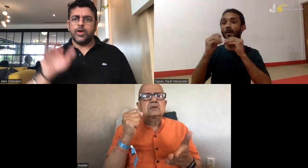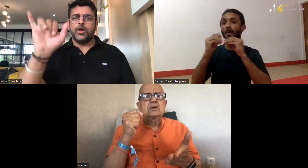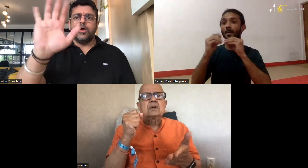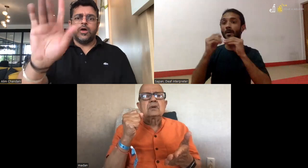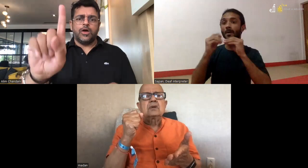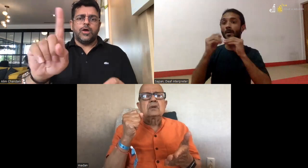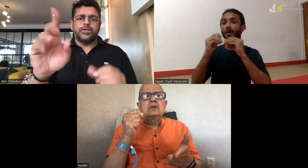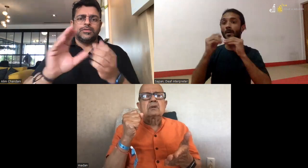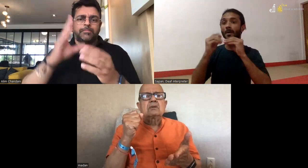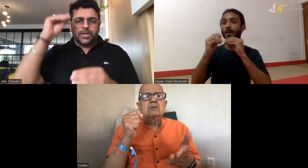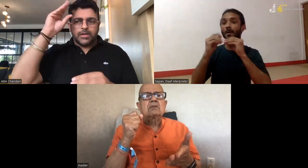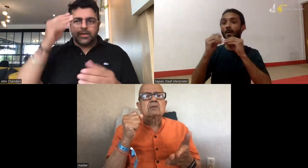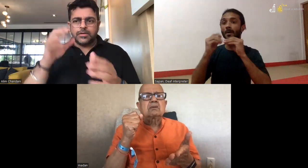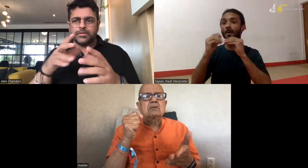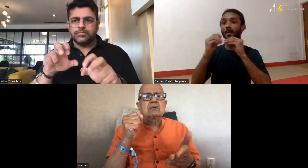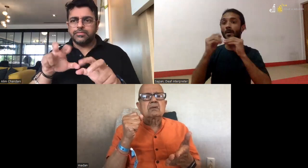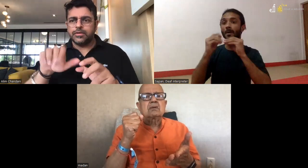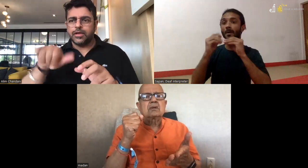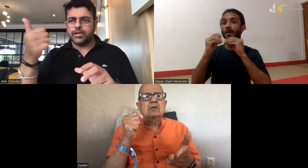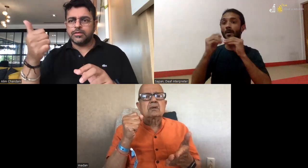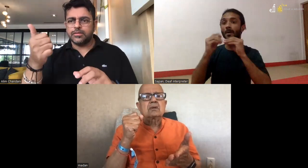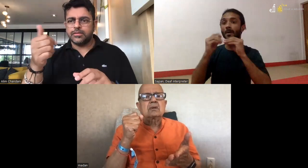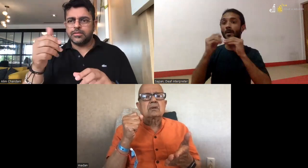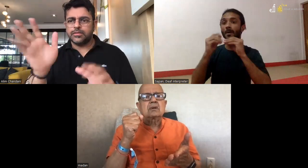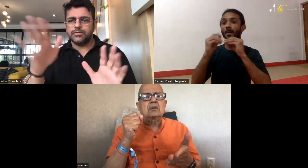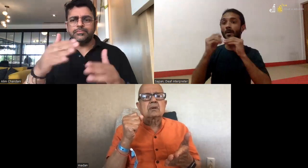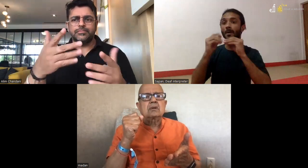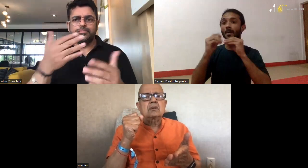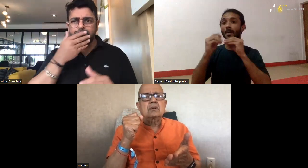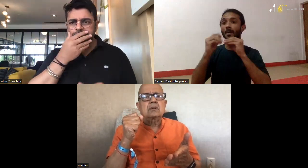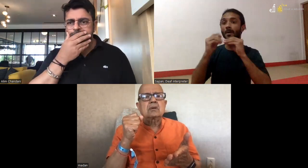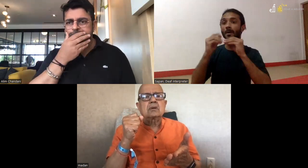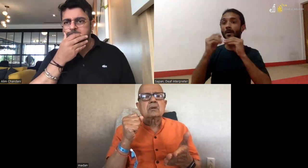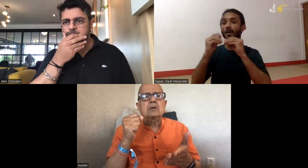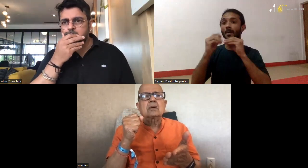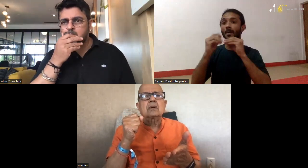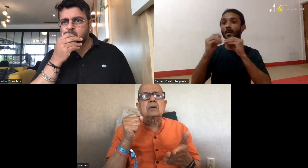need, they need more deaf teachers, and they are actually hiring.